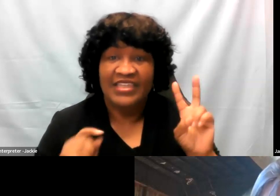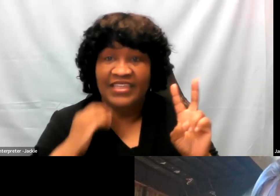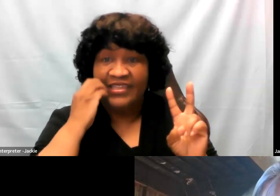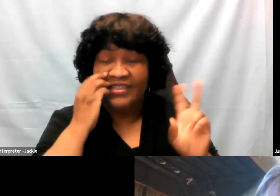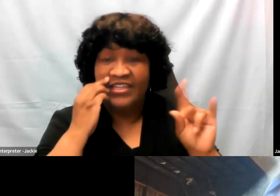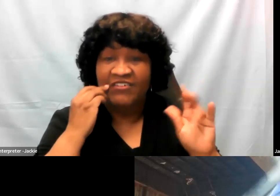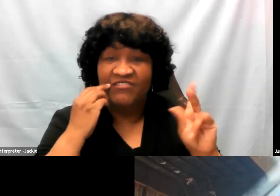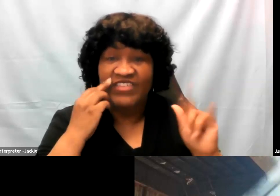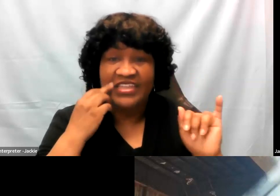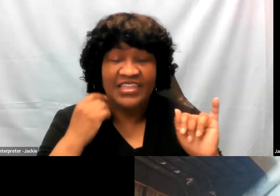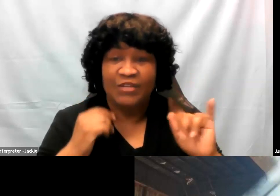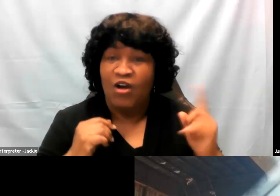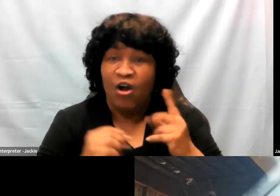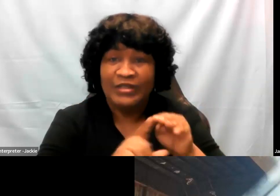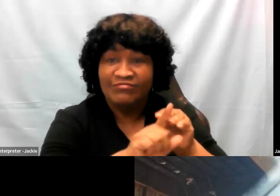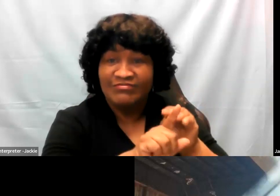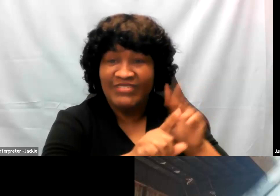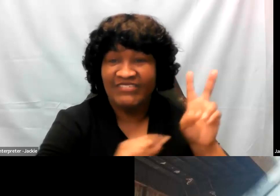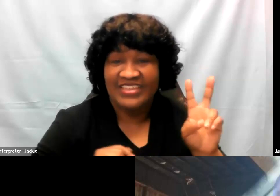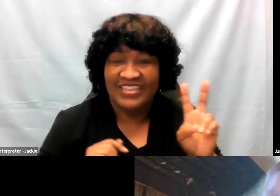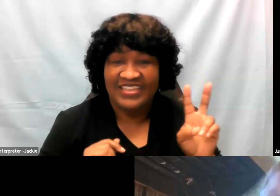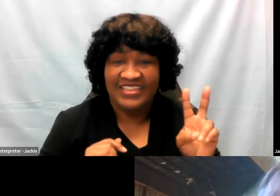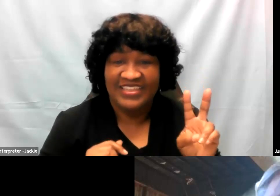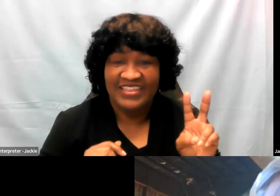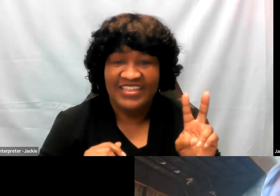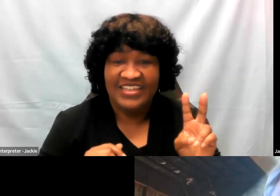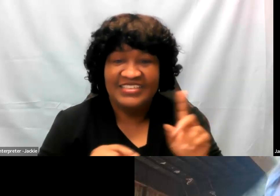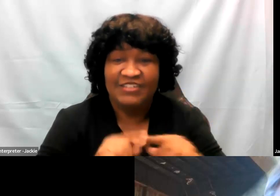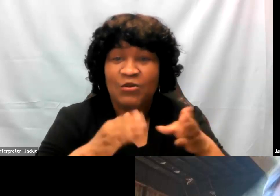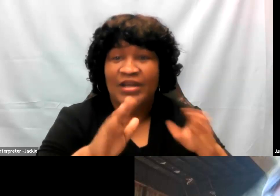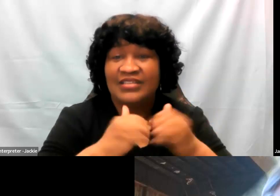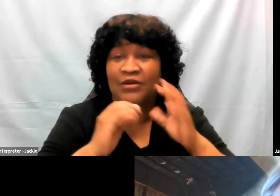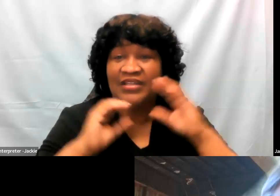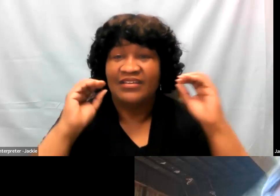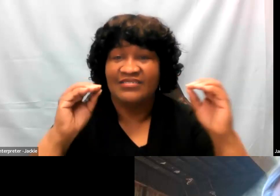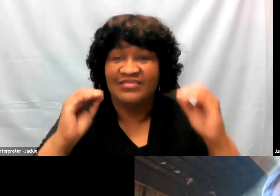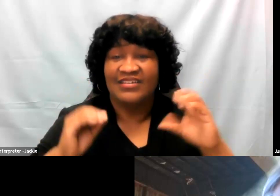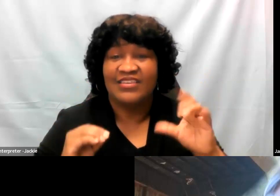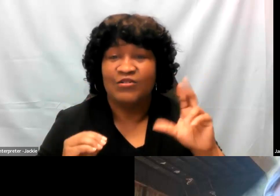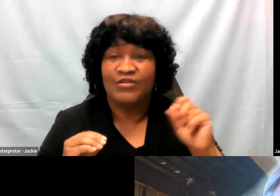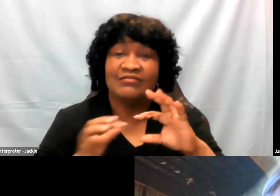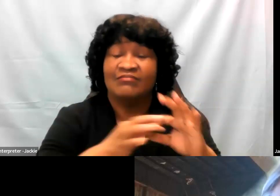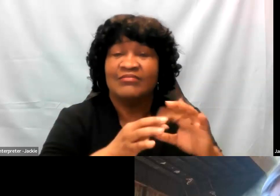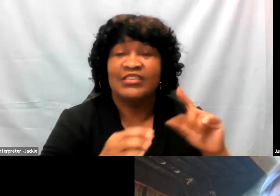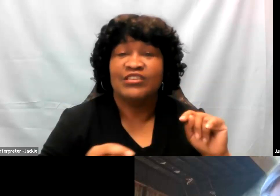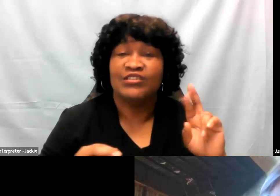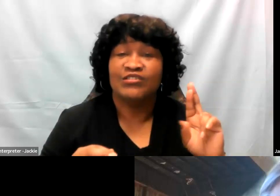Vicki's been our go-to when we've said what ways can we educate the CRIS on tribal centric